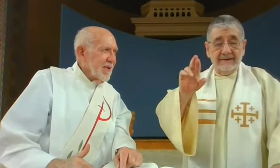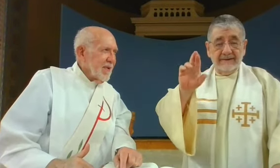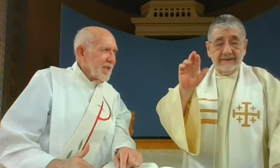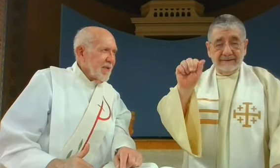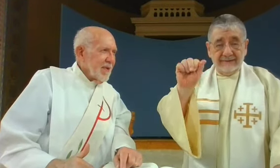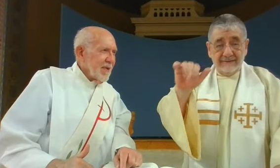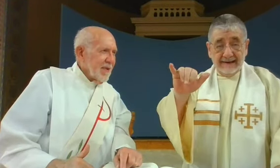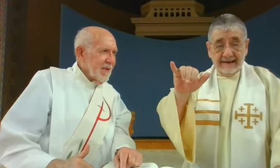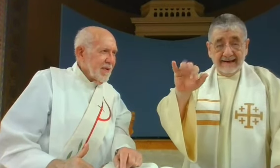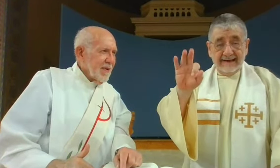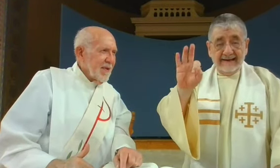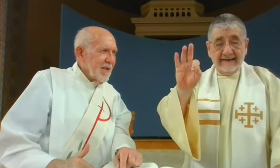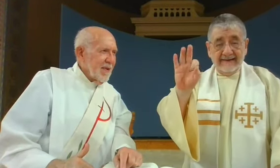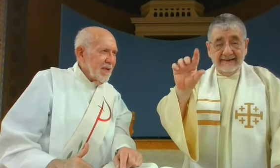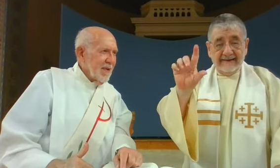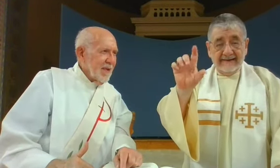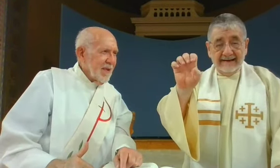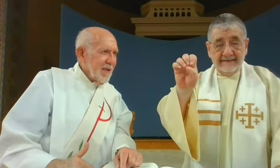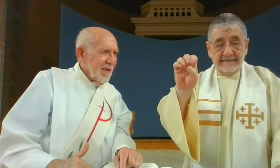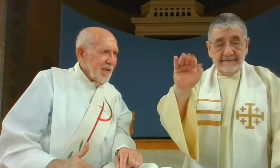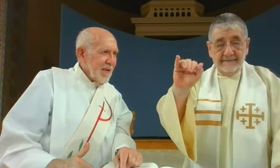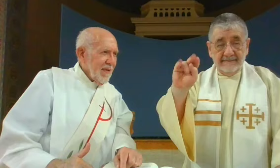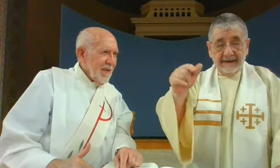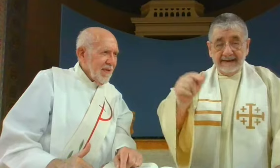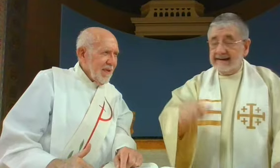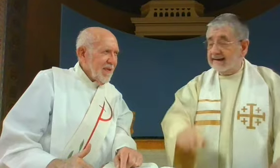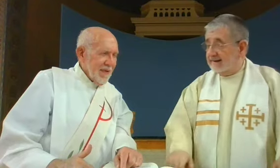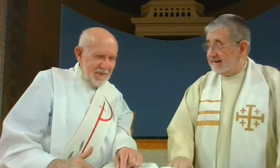I am Father Ray Fleming.